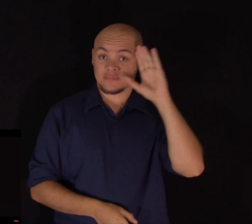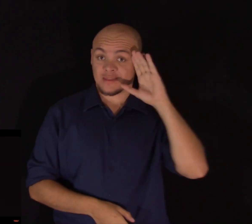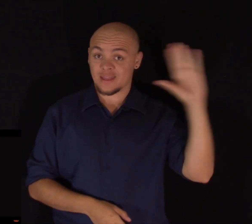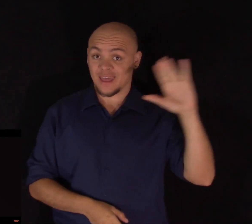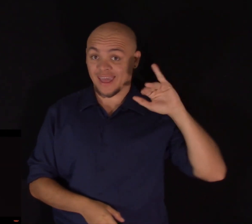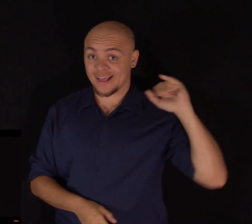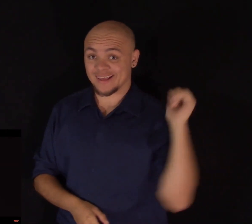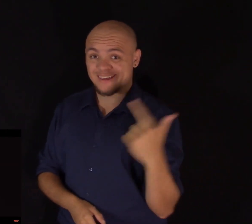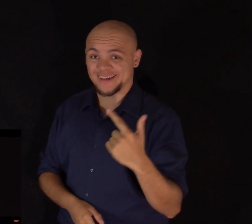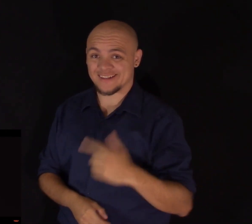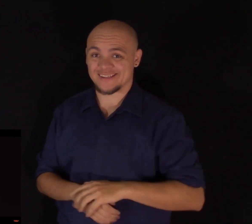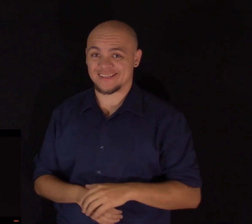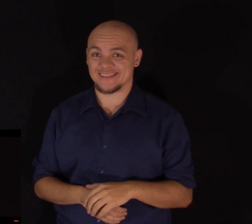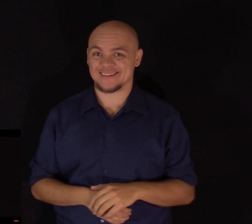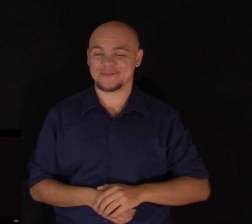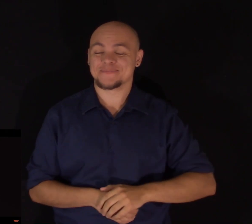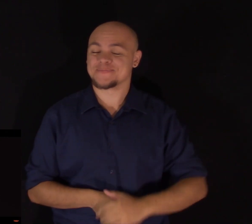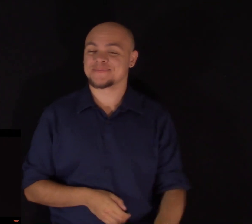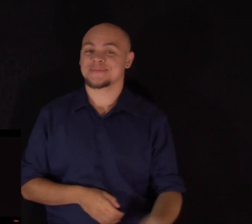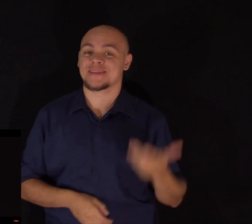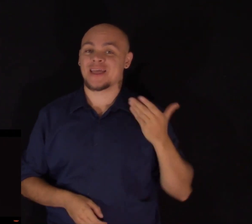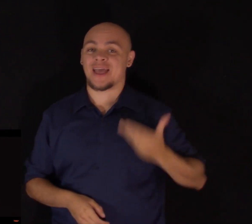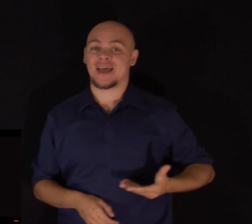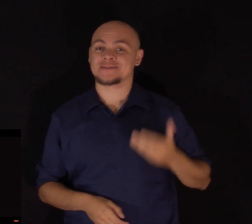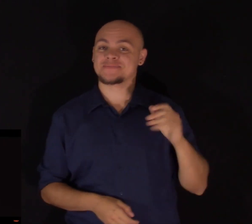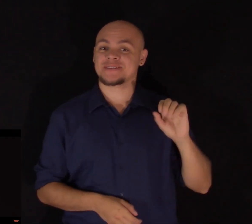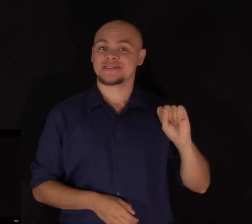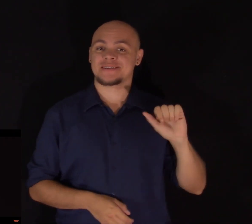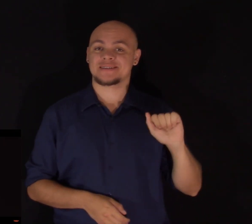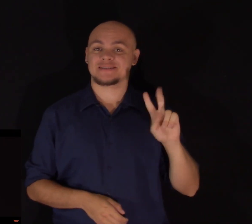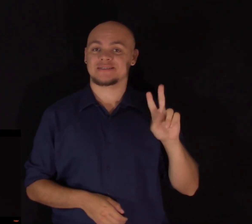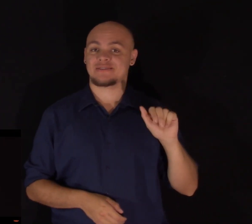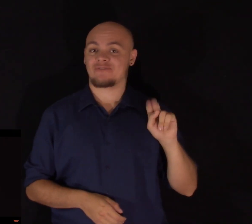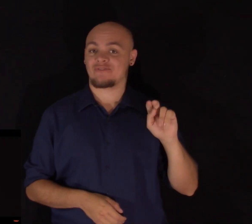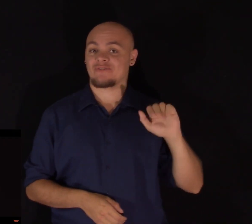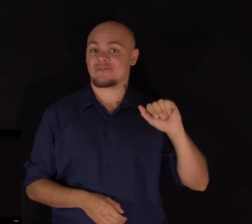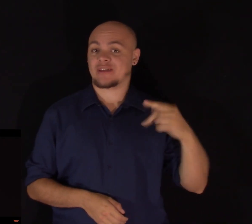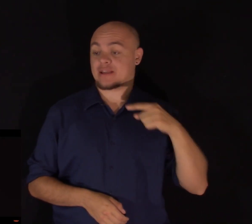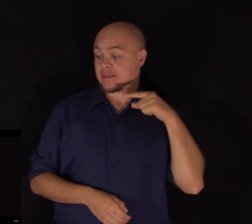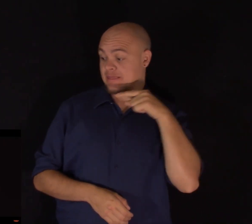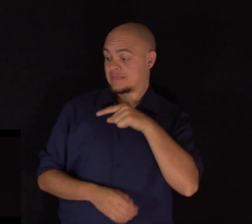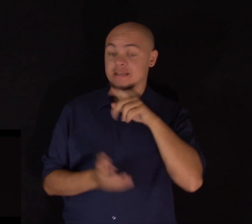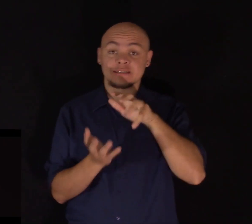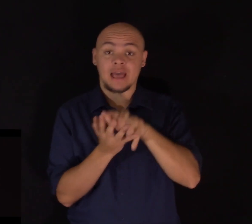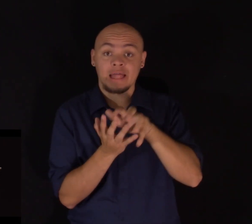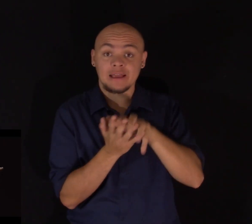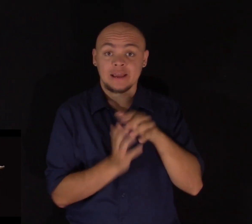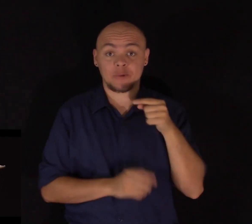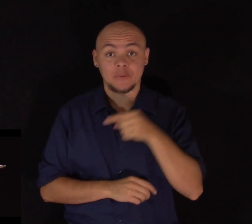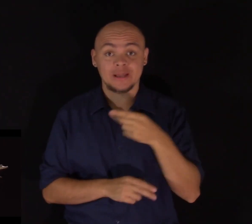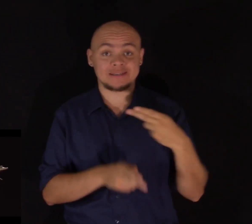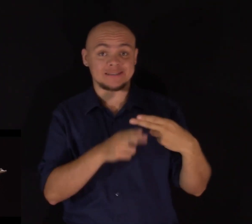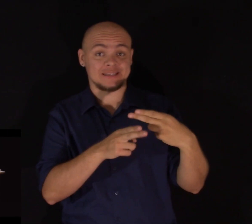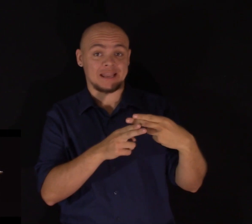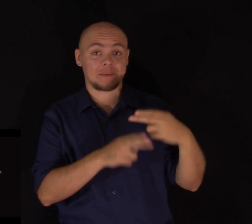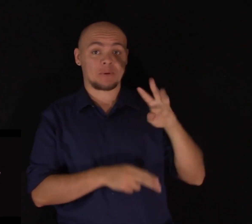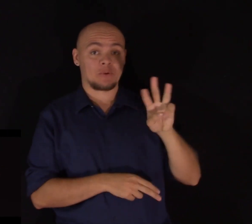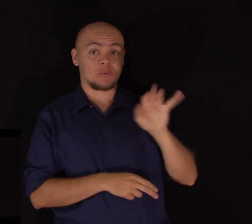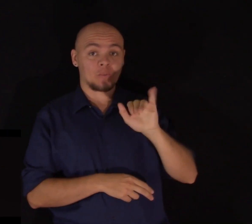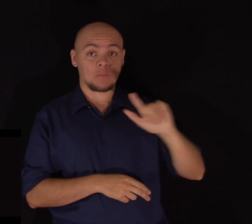Hey, y'all. I'm Savannah, and this little guy right here is Will